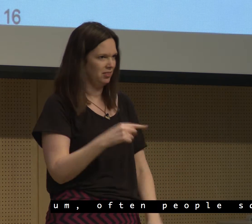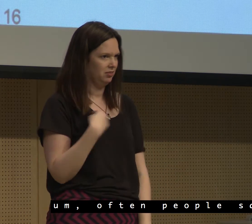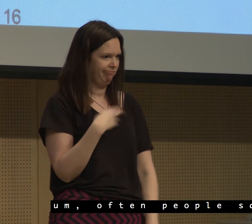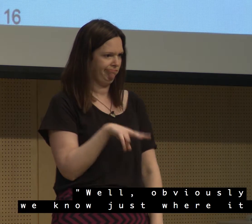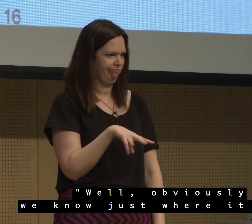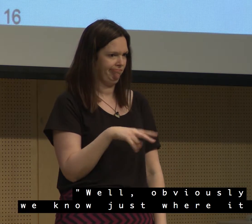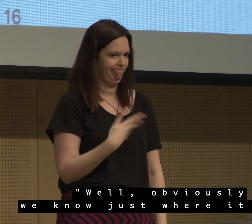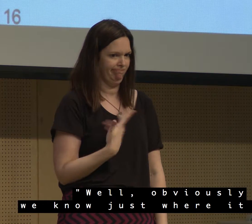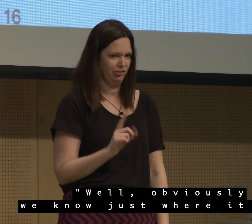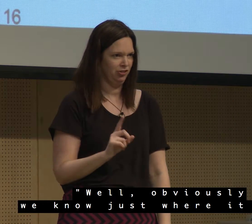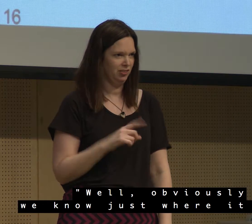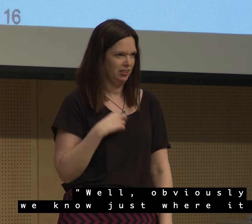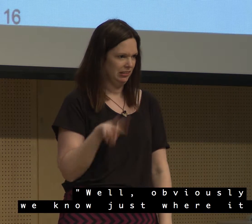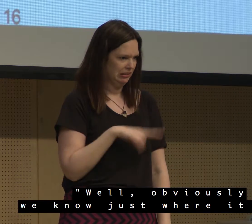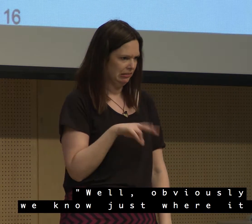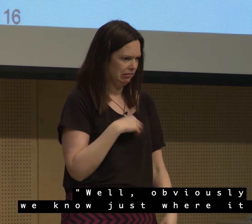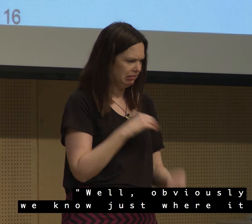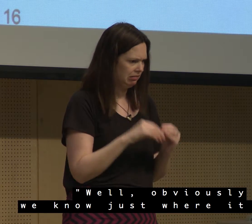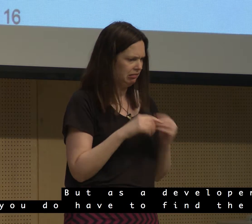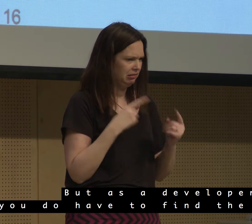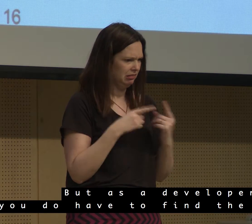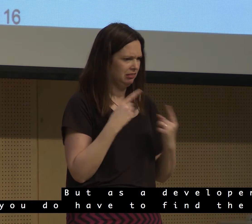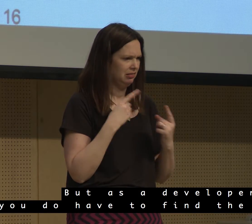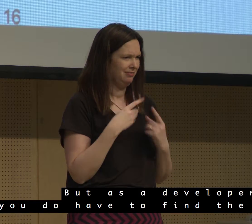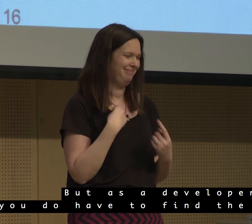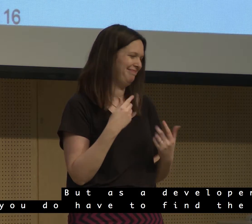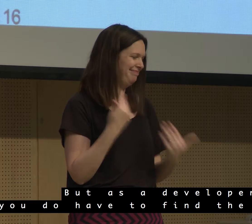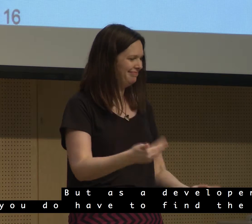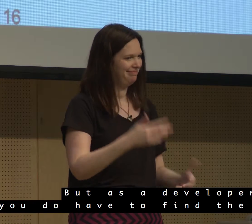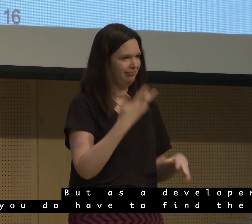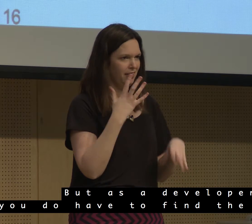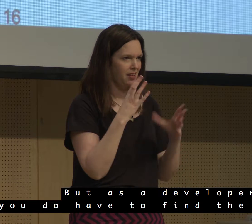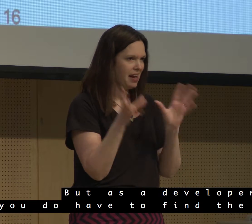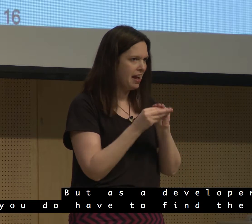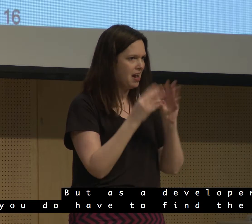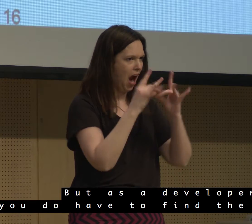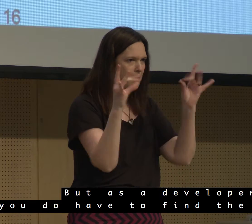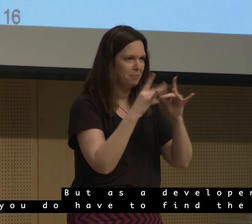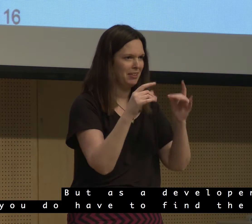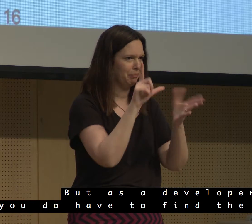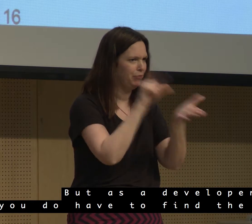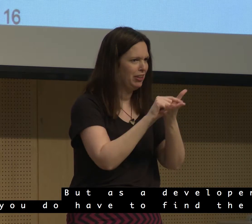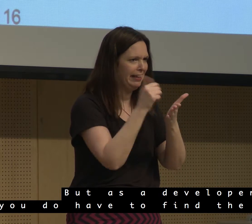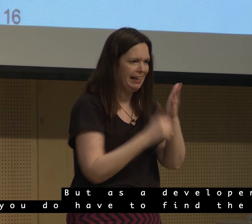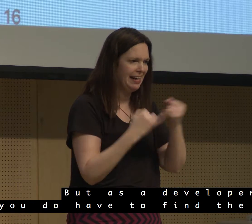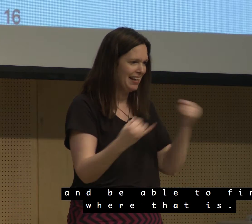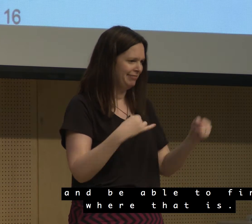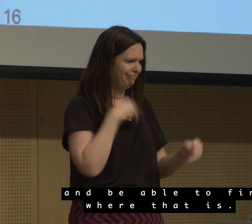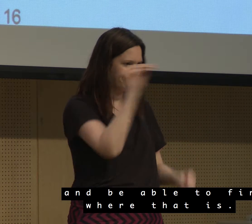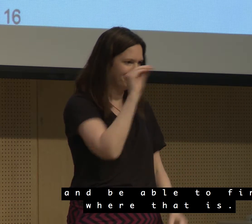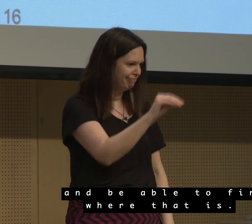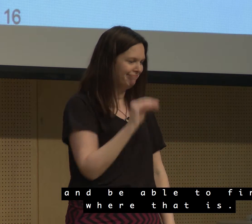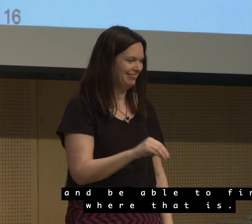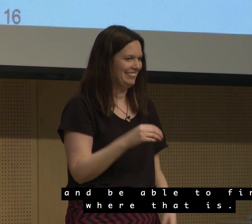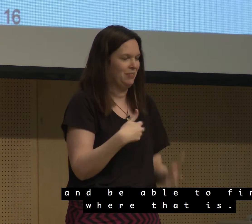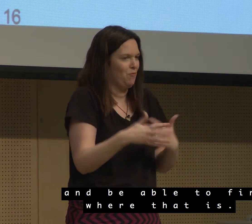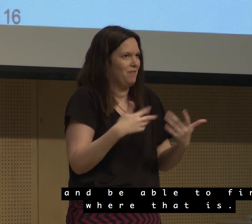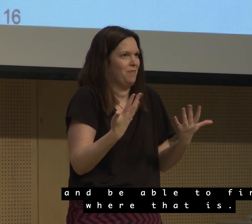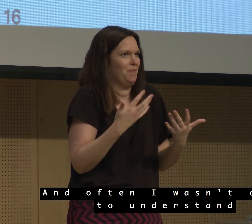often people say, well, obviously we know just where it is, but as a developer, you do have to find the details and be able to find where that is.